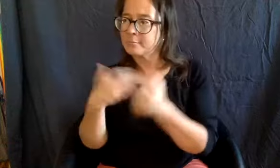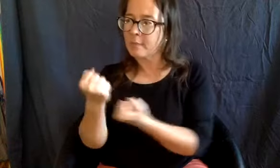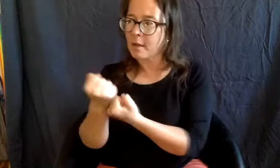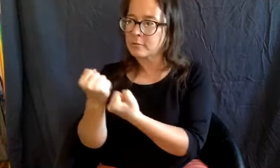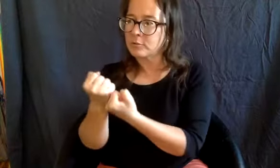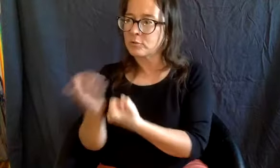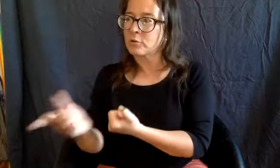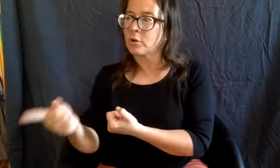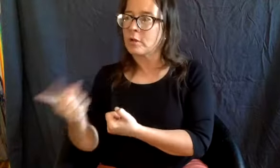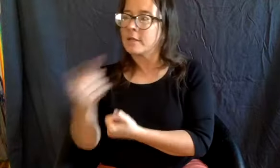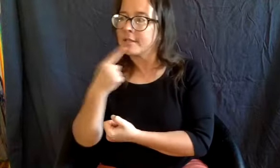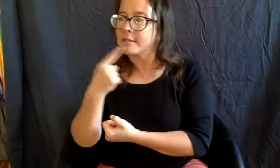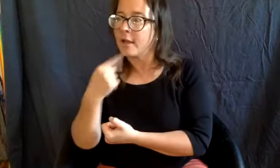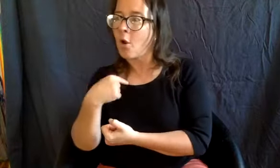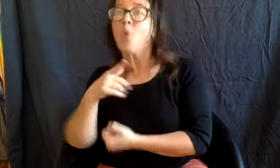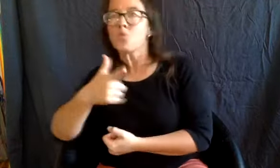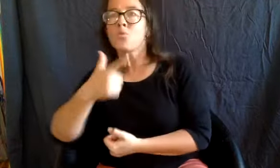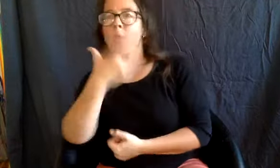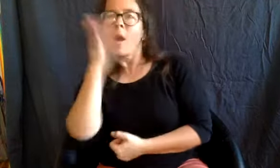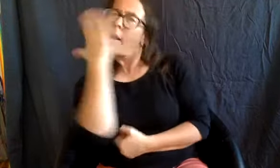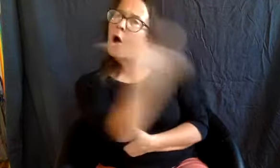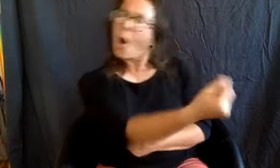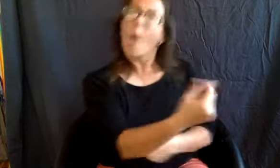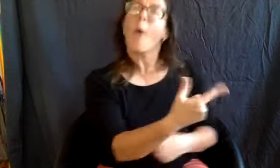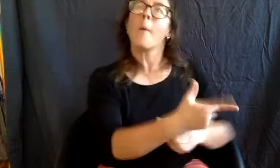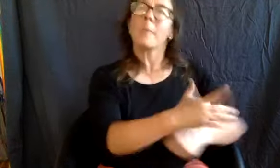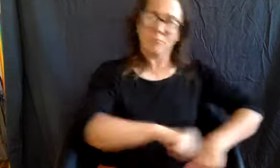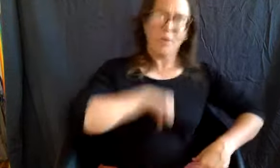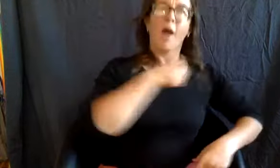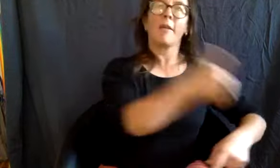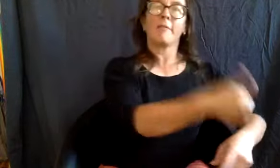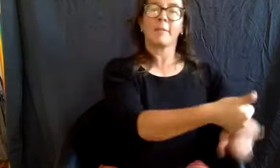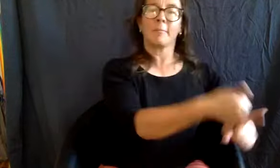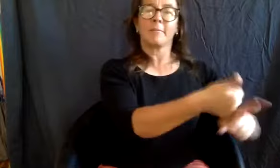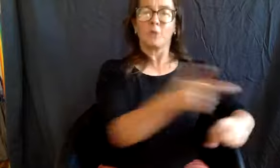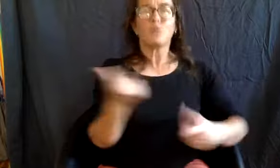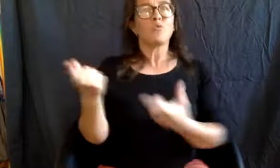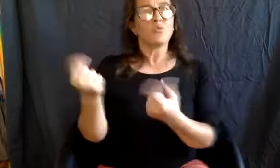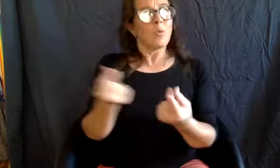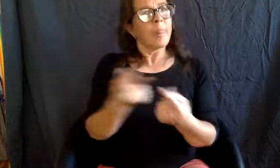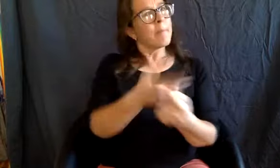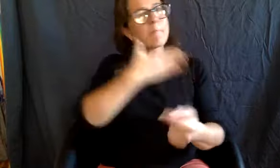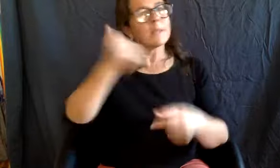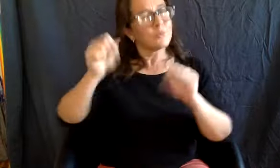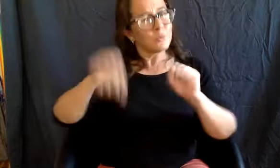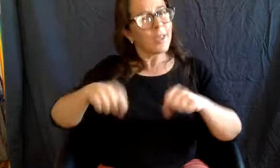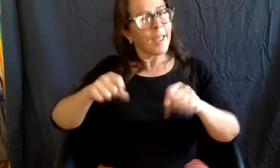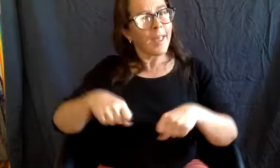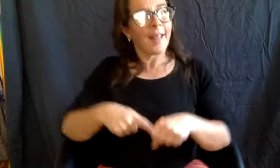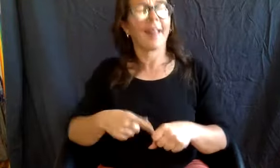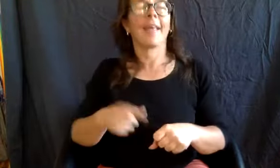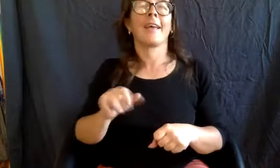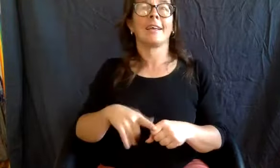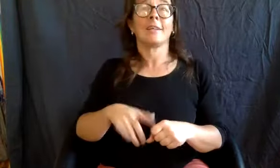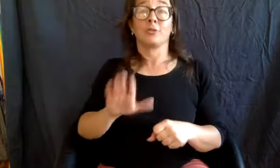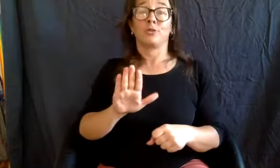high school, which was devastating again to me. So he had to graduate from continuation high school. And I, again, was very upset about this.